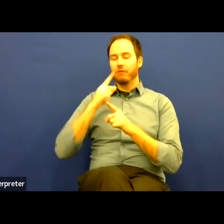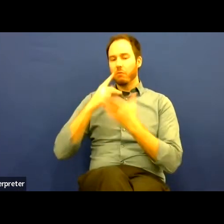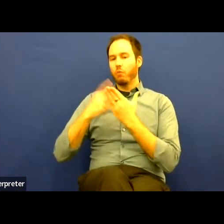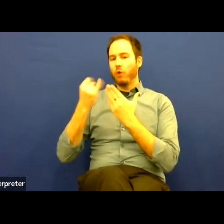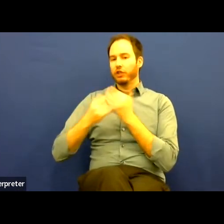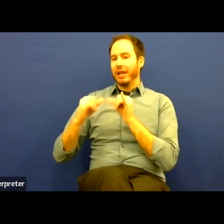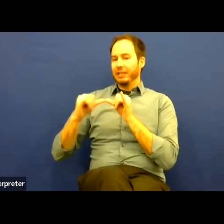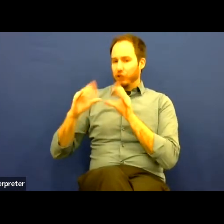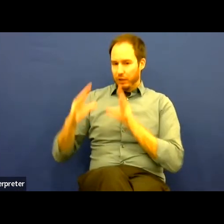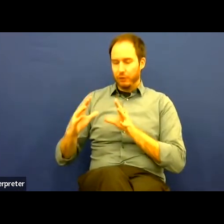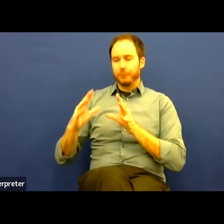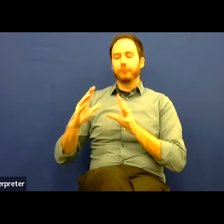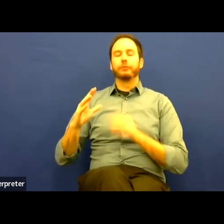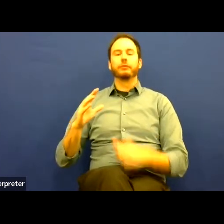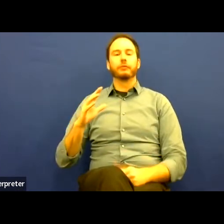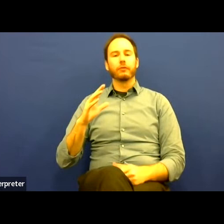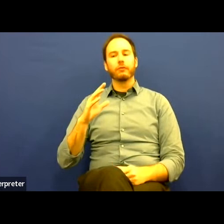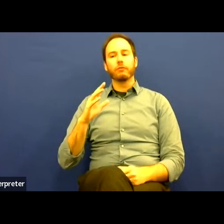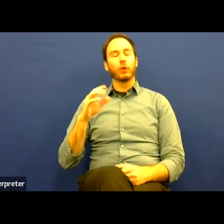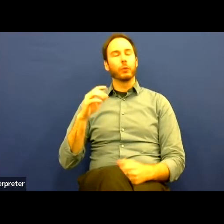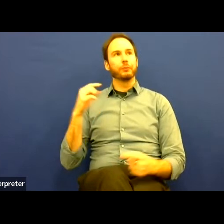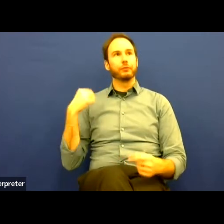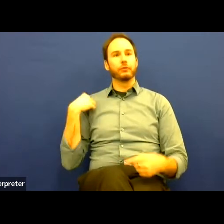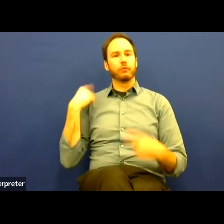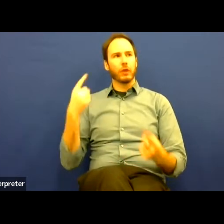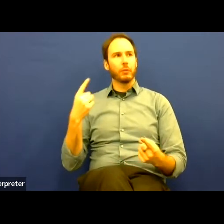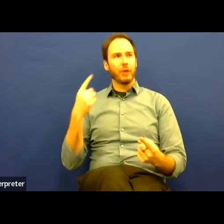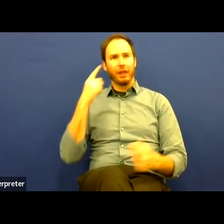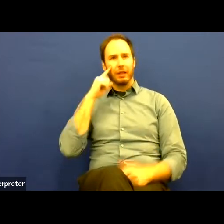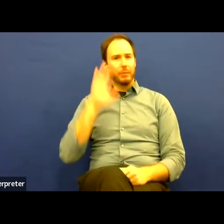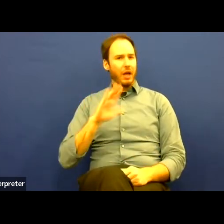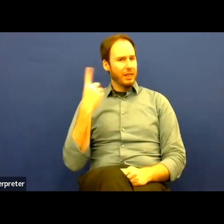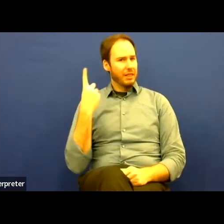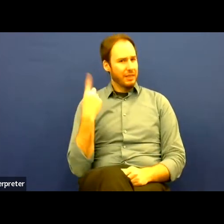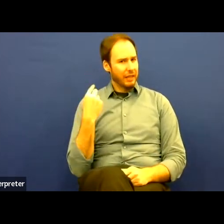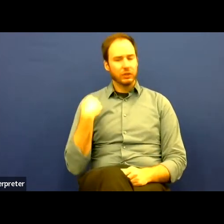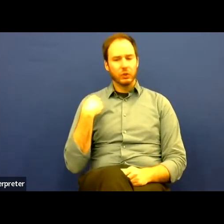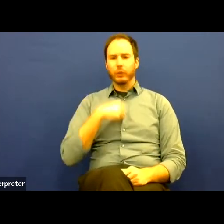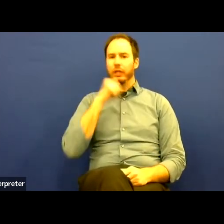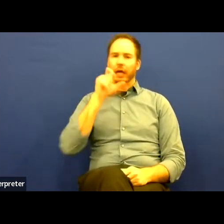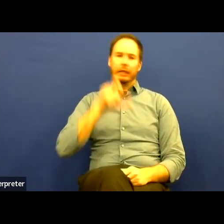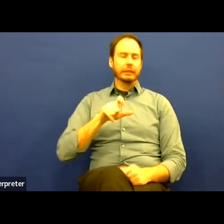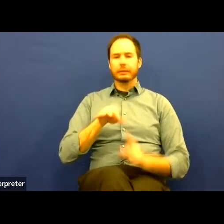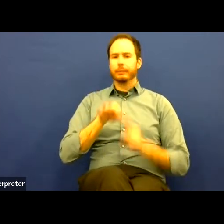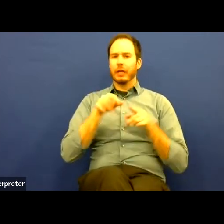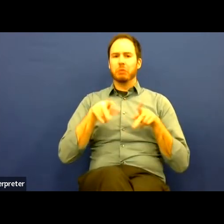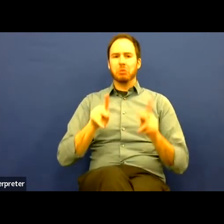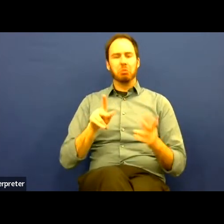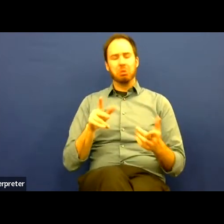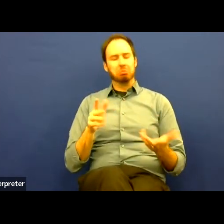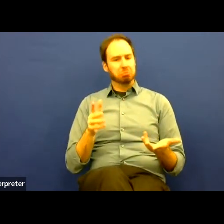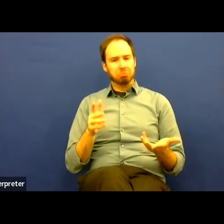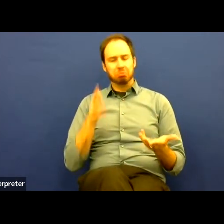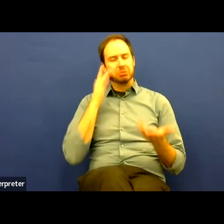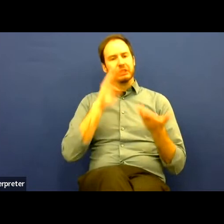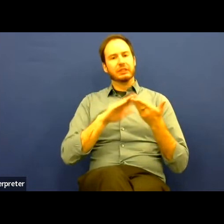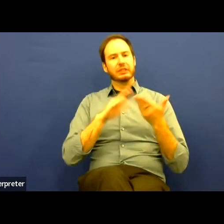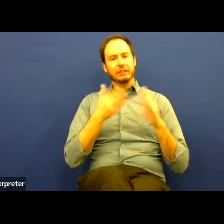engineer. Up until about a year ago, we didn't need a special permit. The